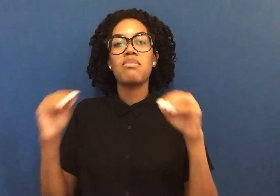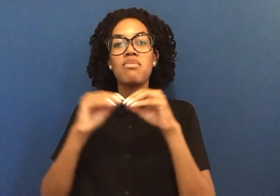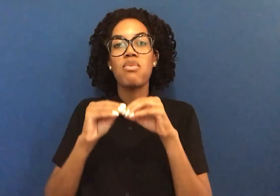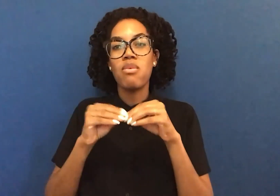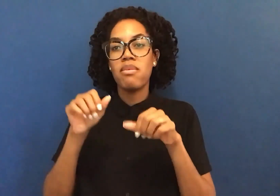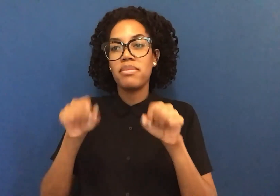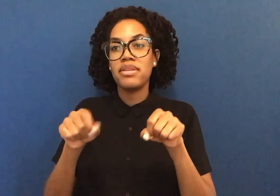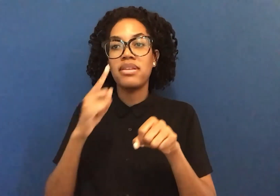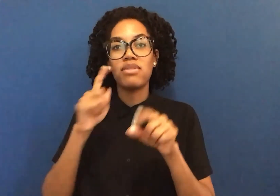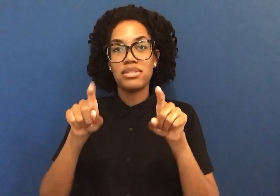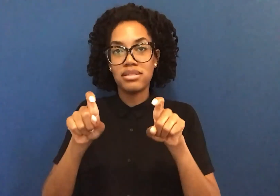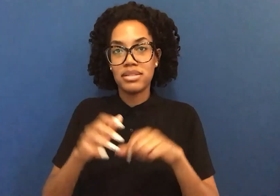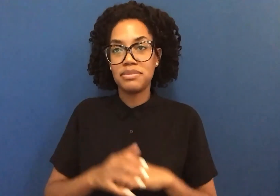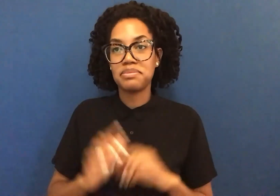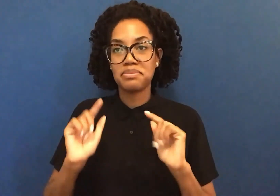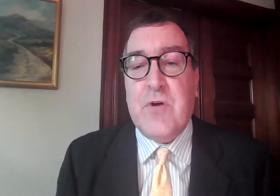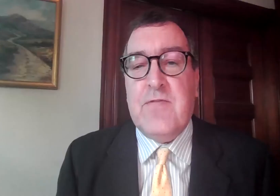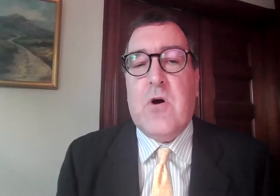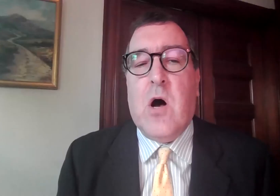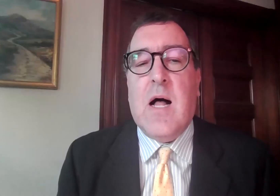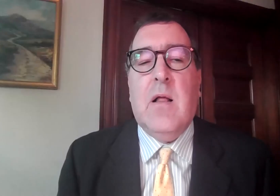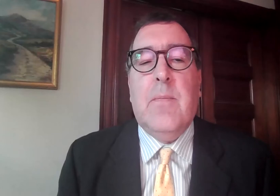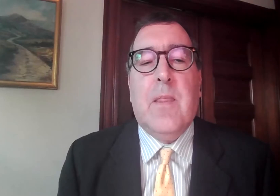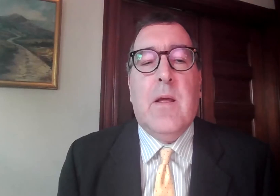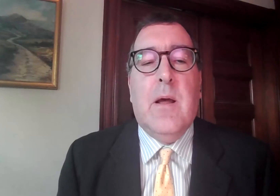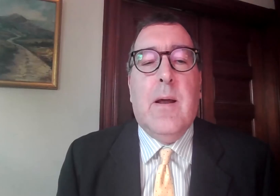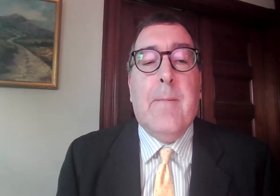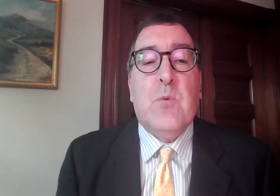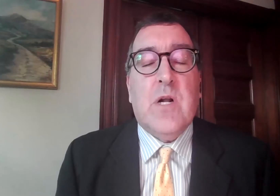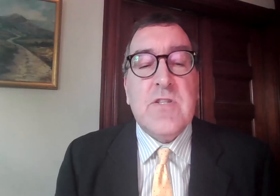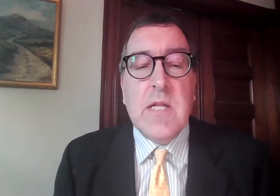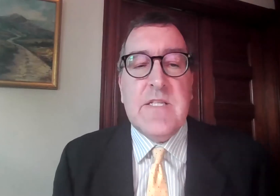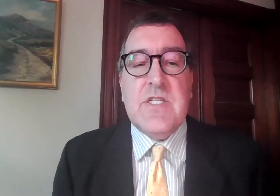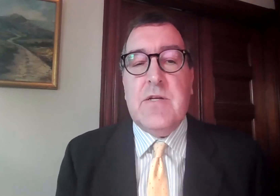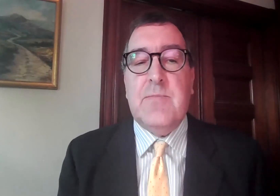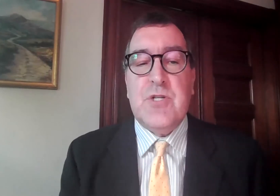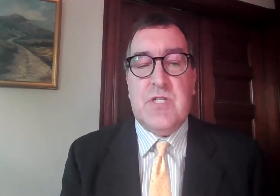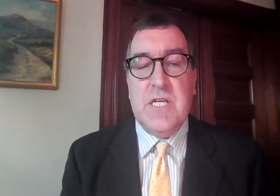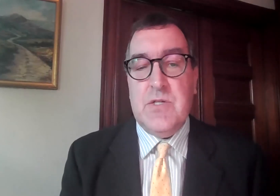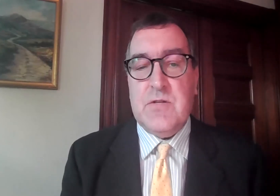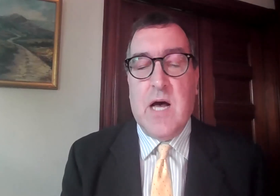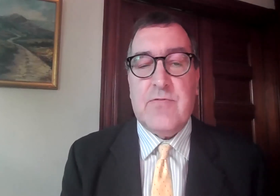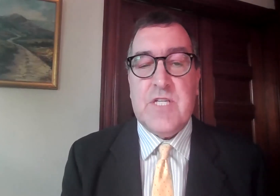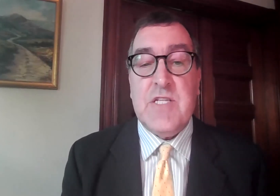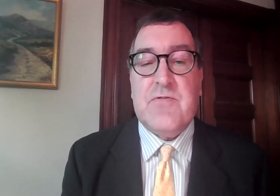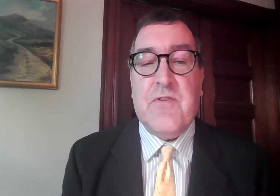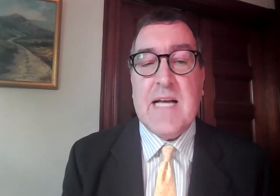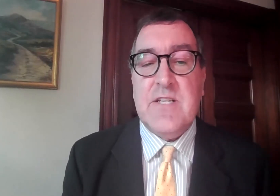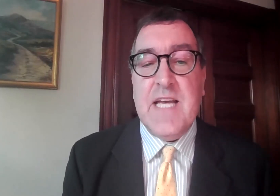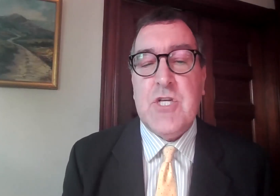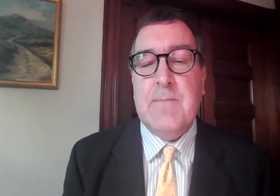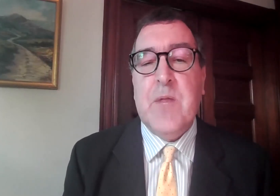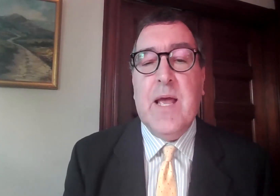testing. We'd also like to see testing made free for all. We'd also like to see an emergency use authorization